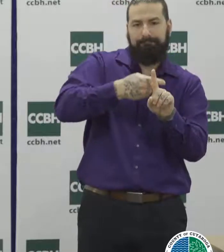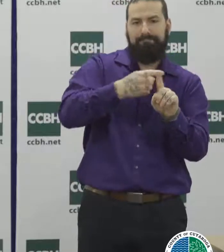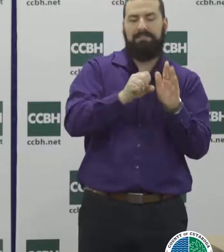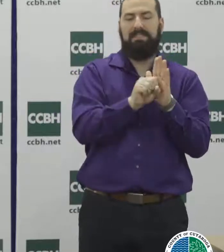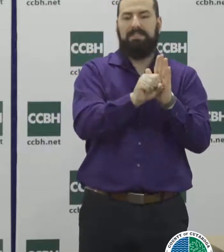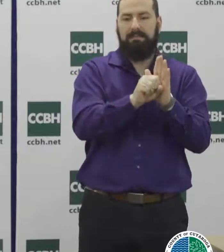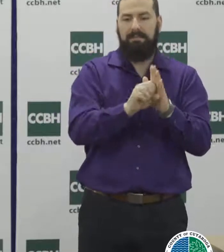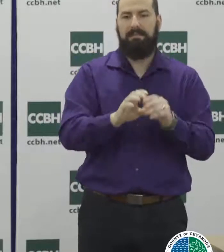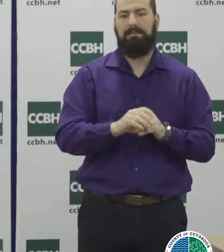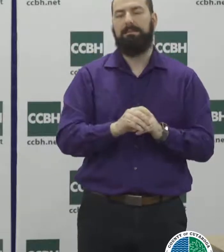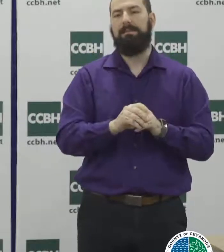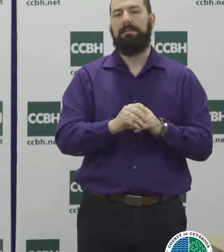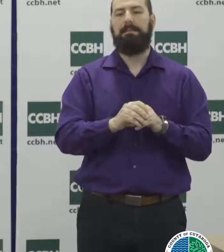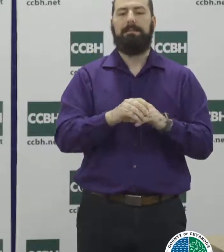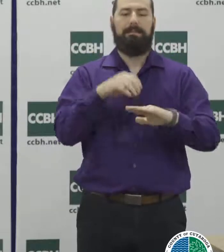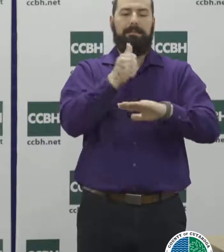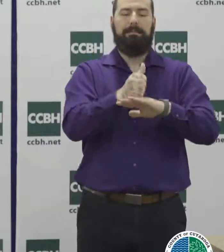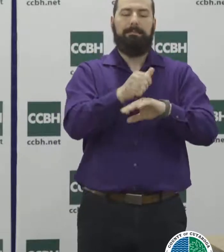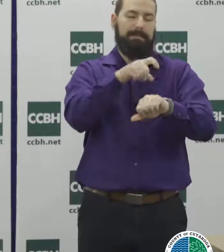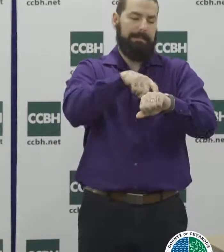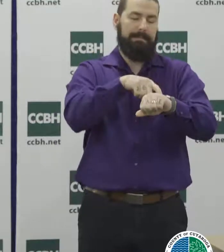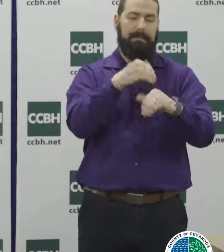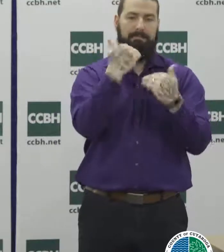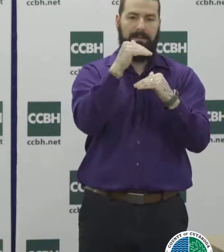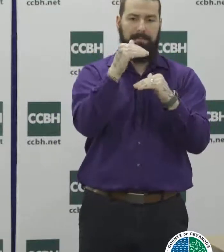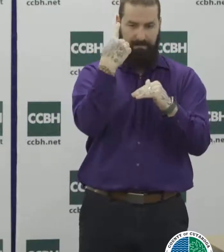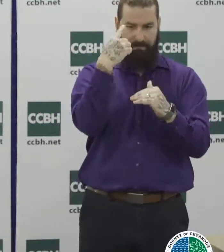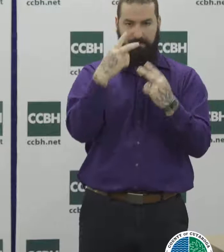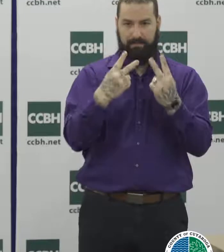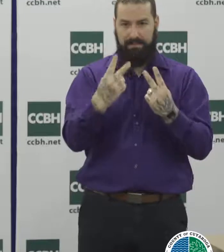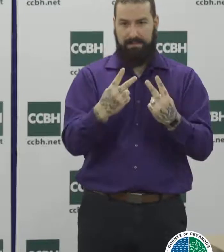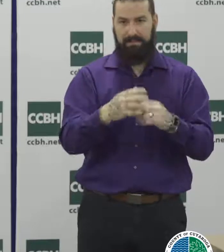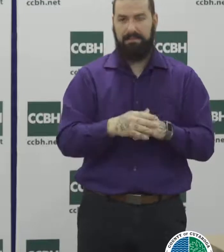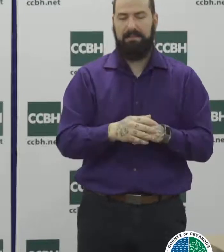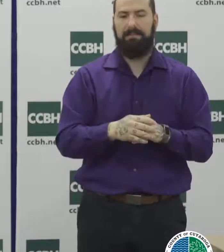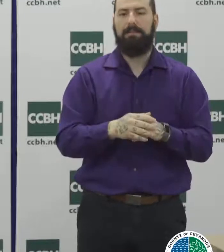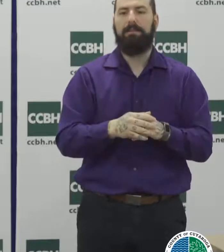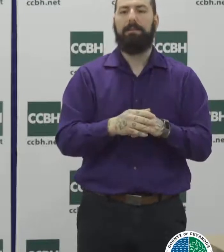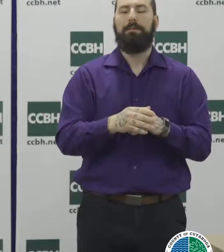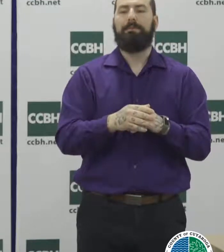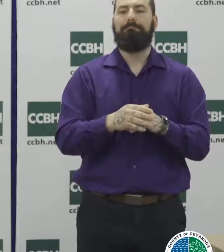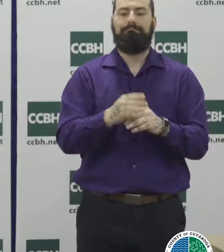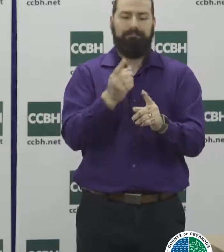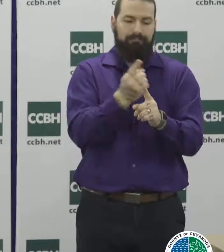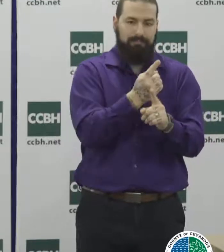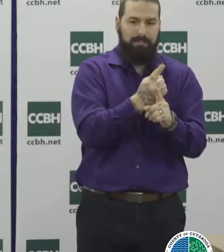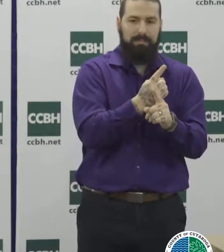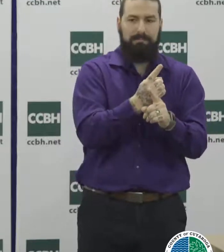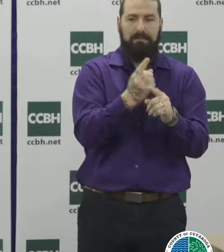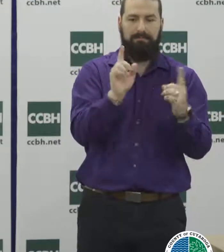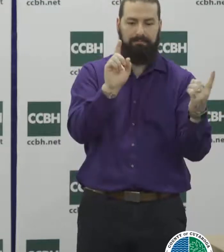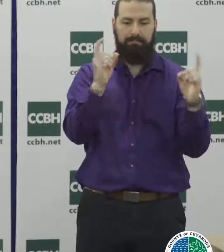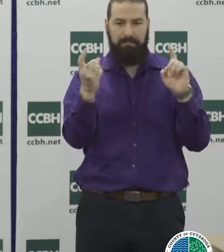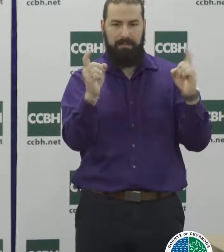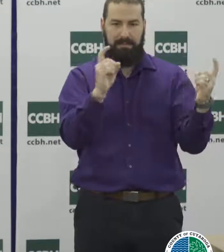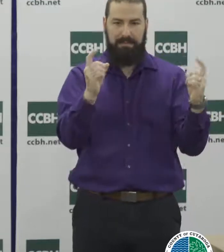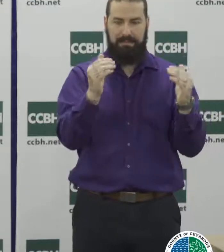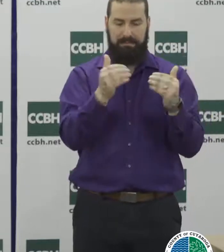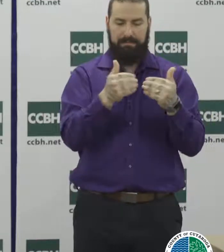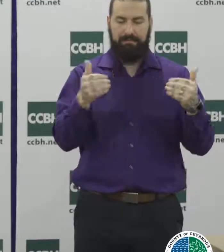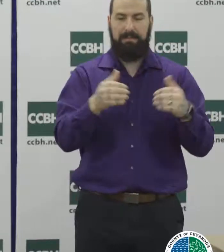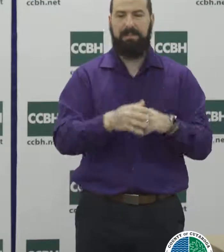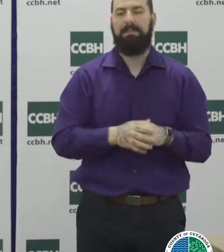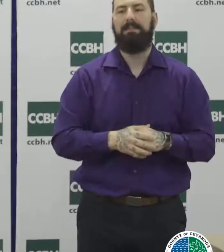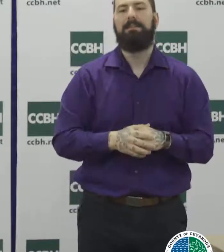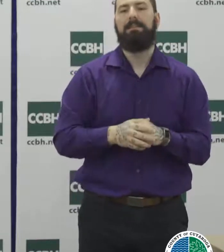and time limits for visitors, proper social distancing measures, face coverings, providing residents,